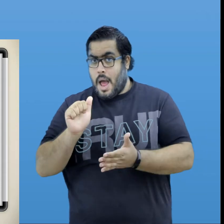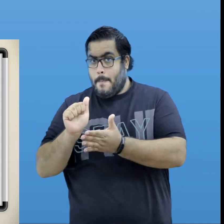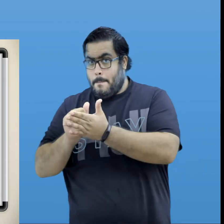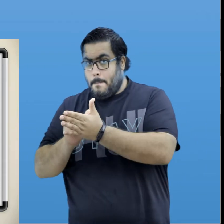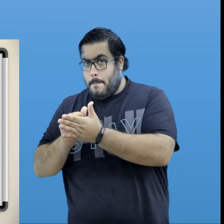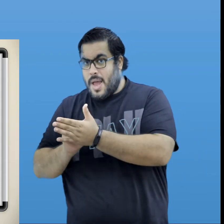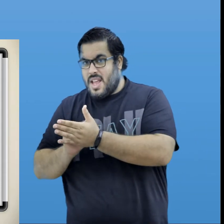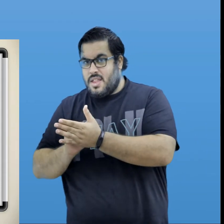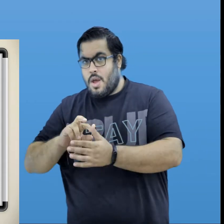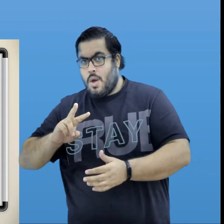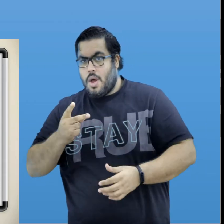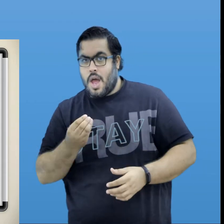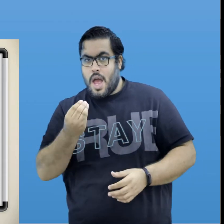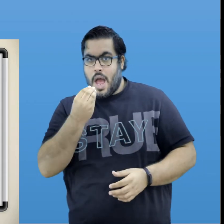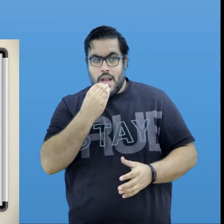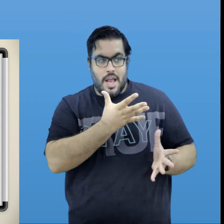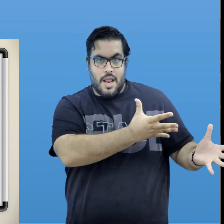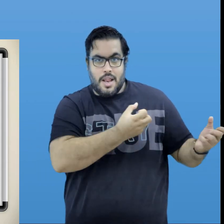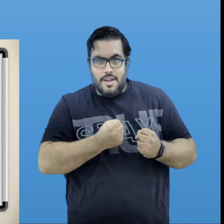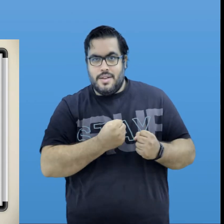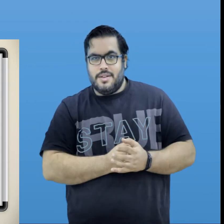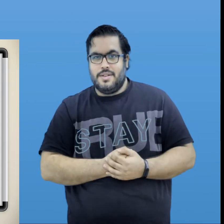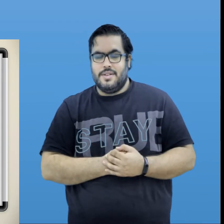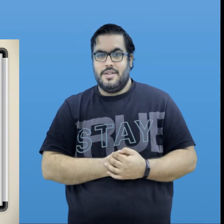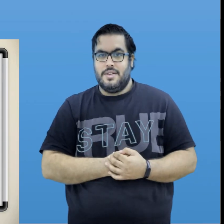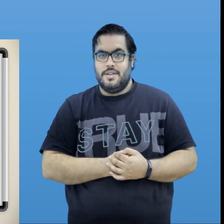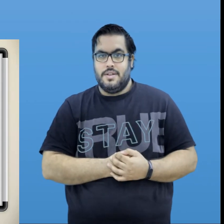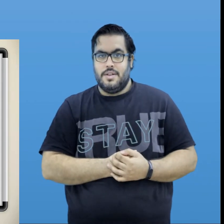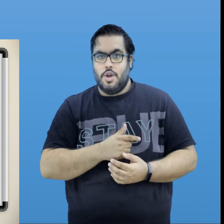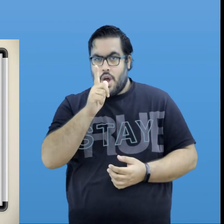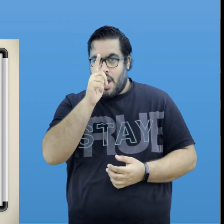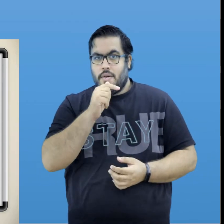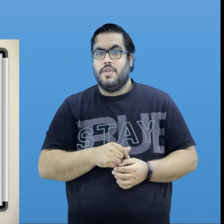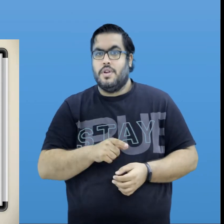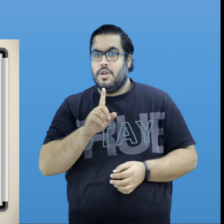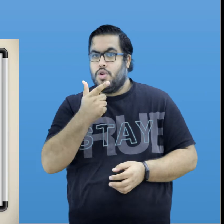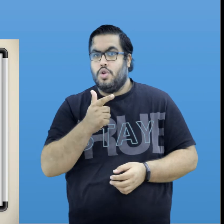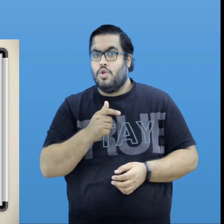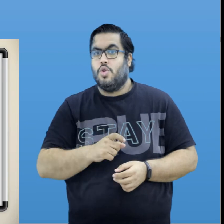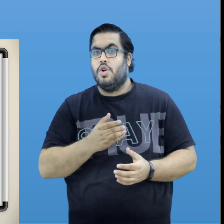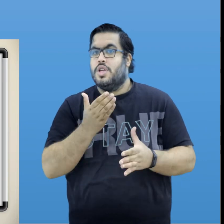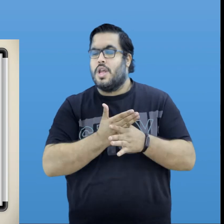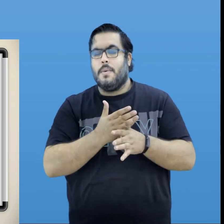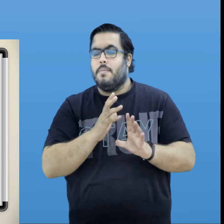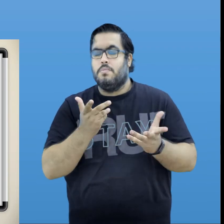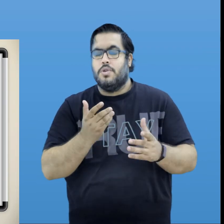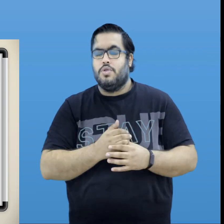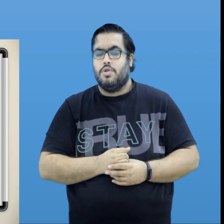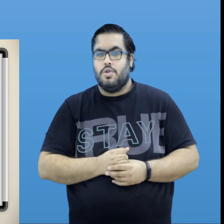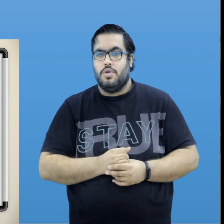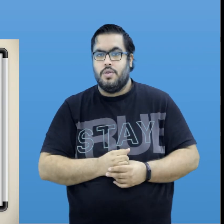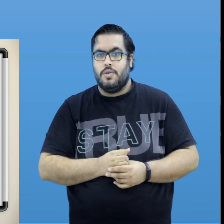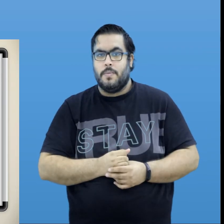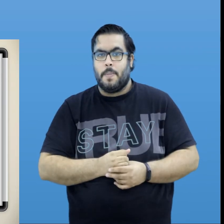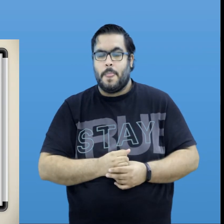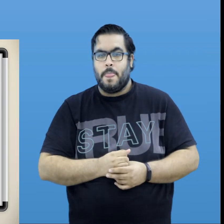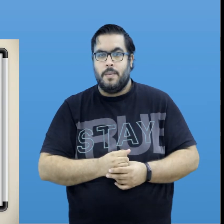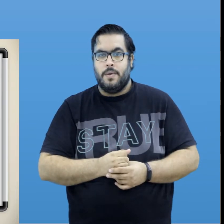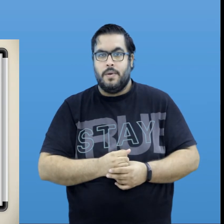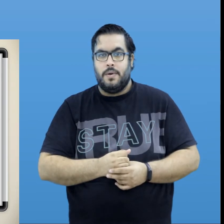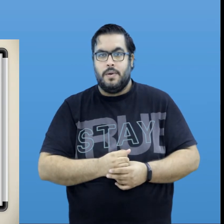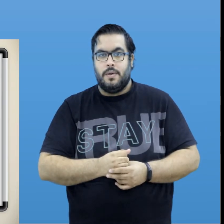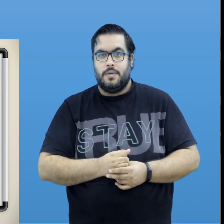sentence. Vitamins enable you to stay calm and make quick decisions. We have make